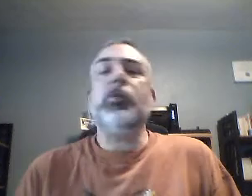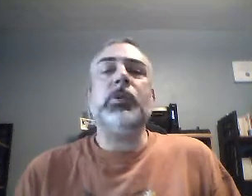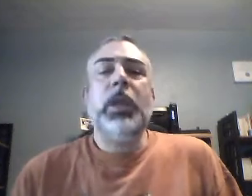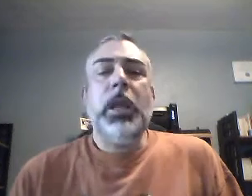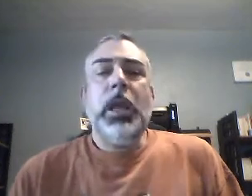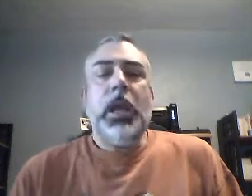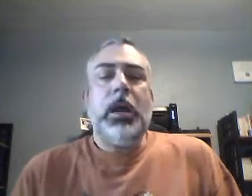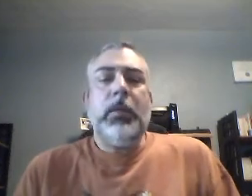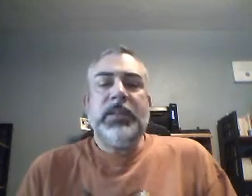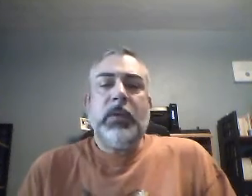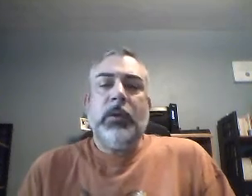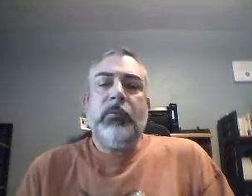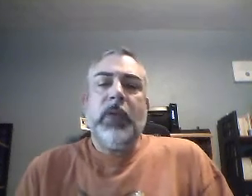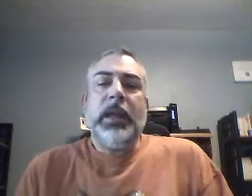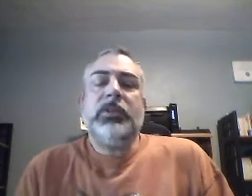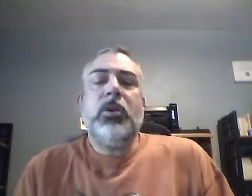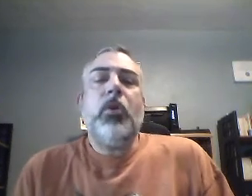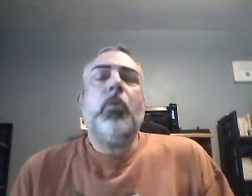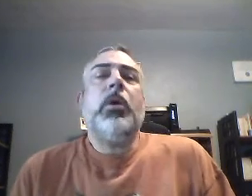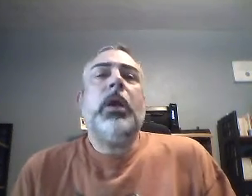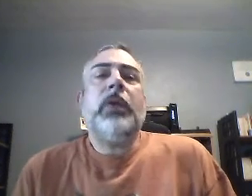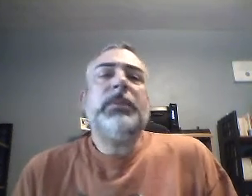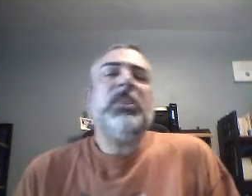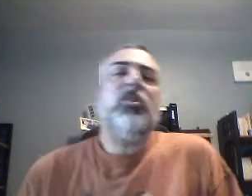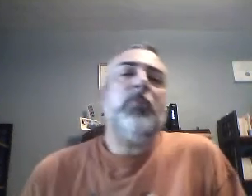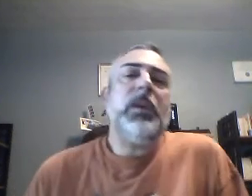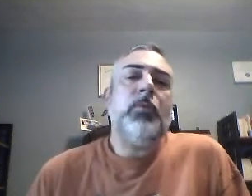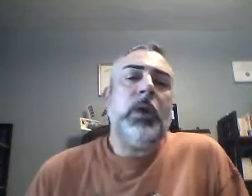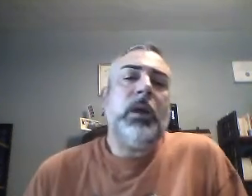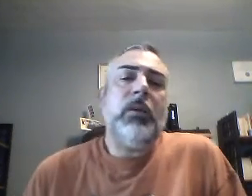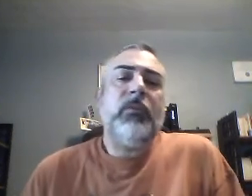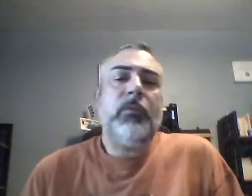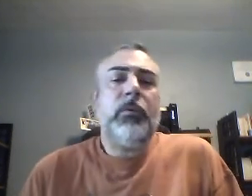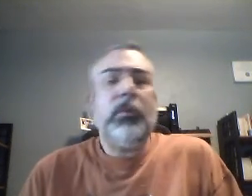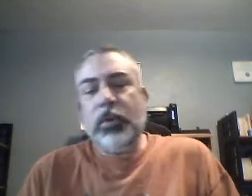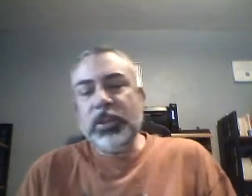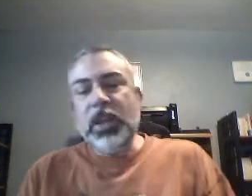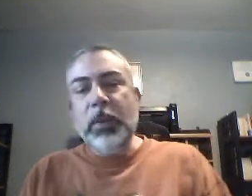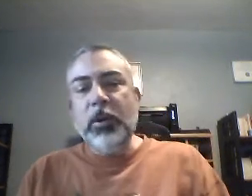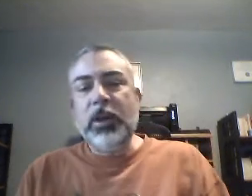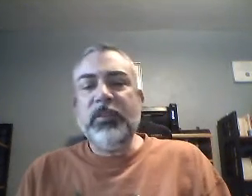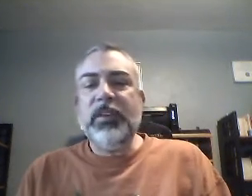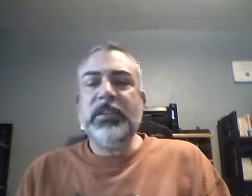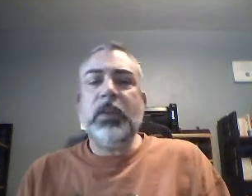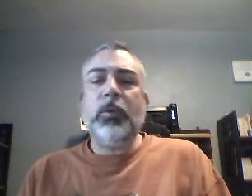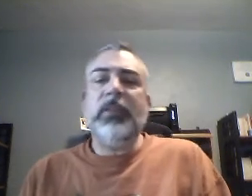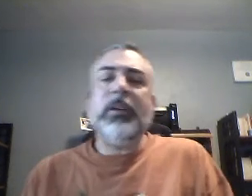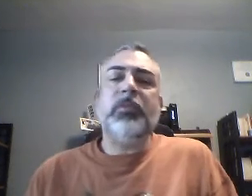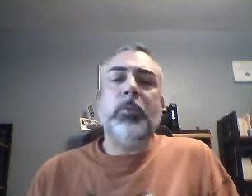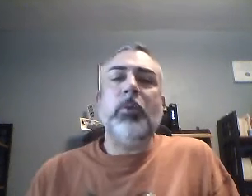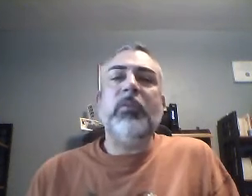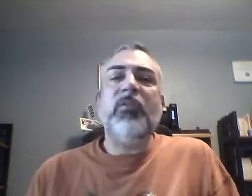papers, etc. Right? So LGBTQ people for the longest time in our country faced not only violence from law